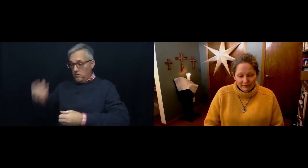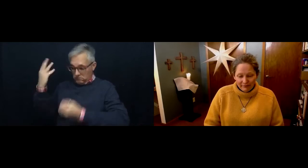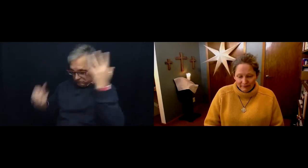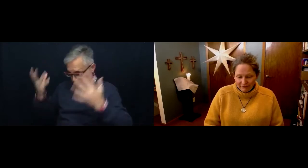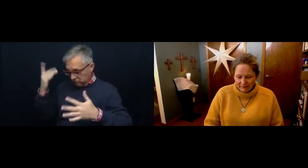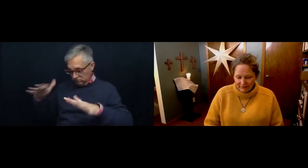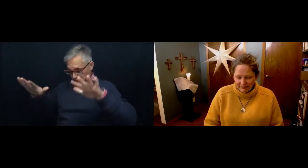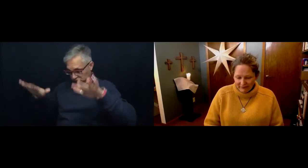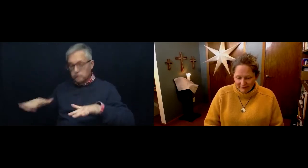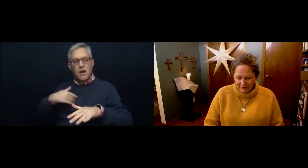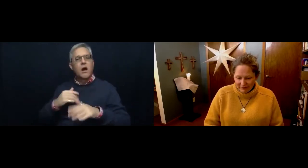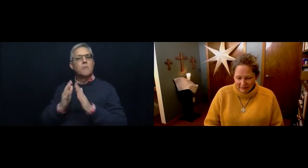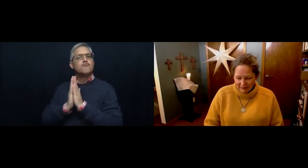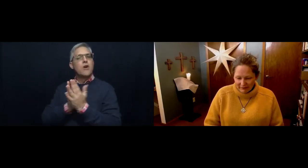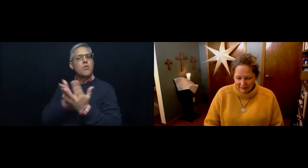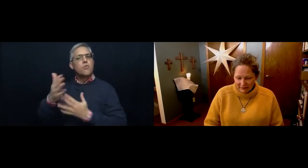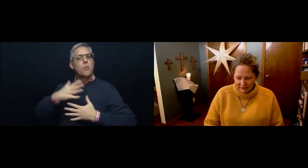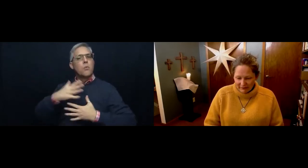in.